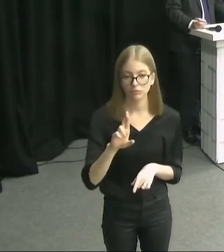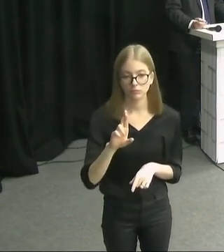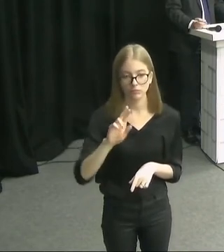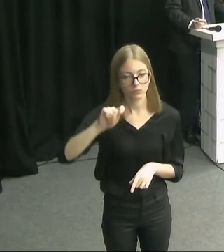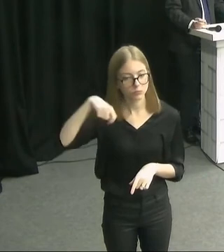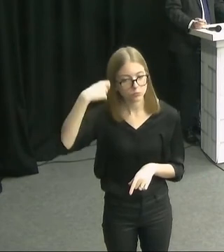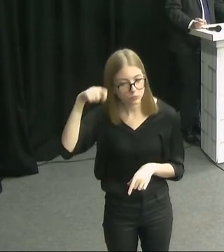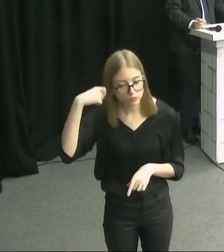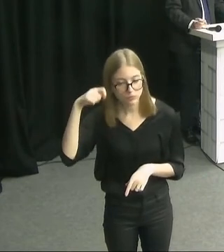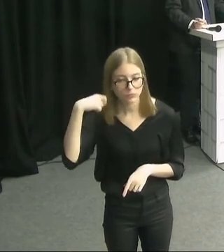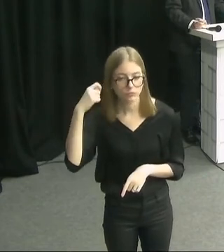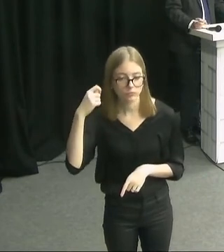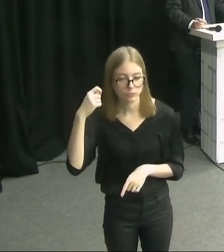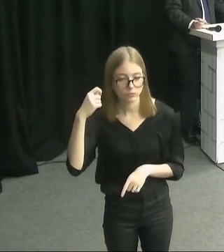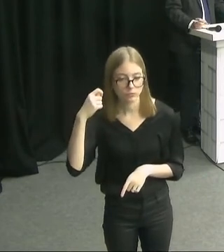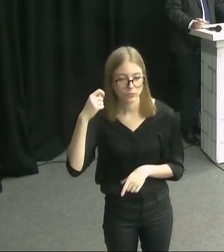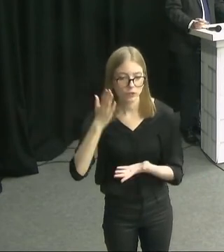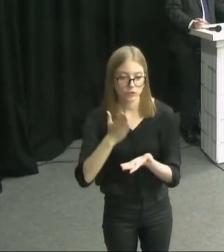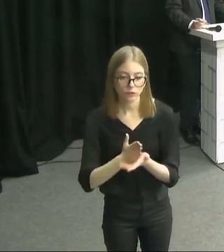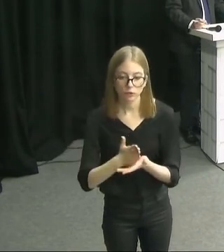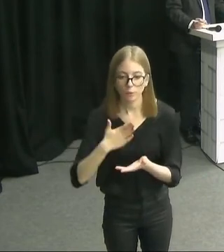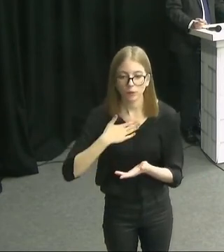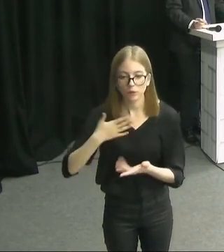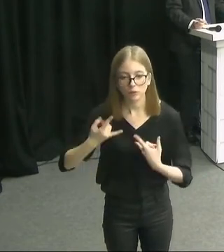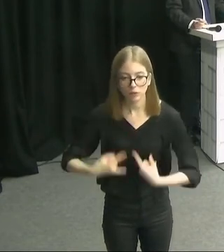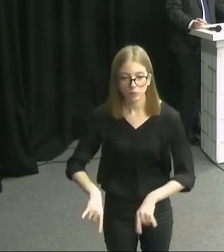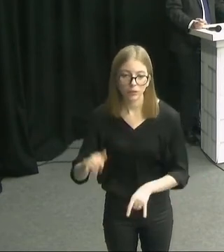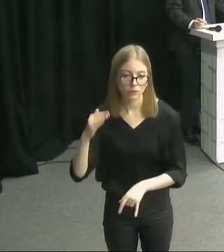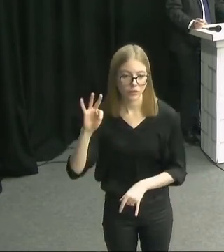studies. Now, if we move to PhD level,